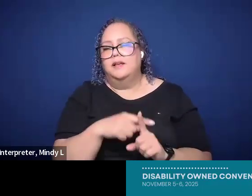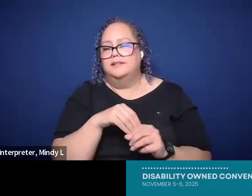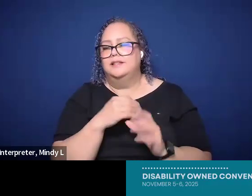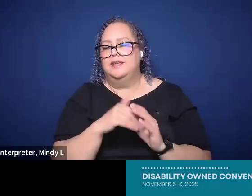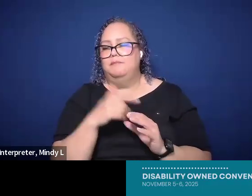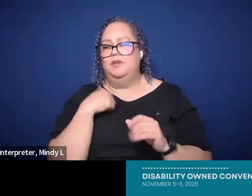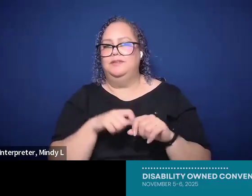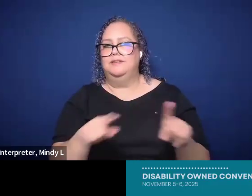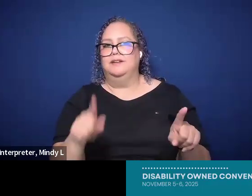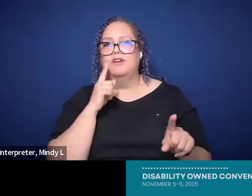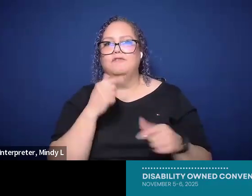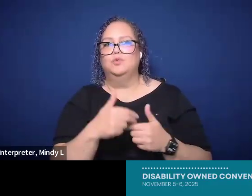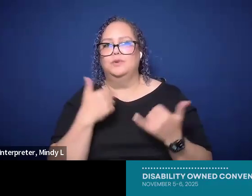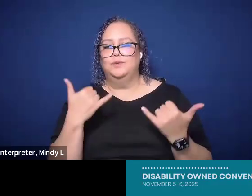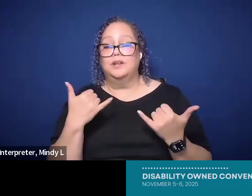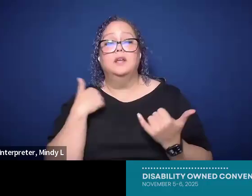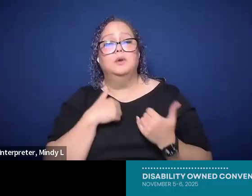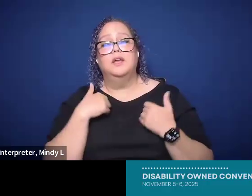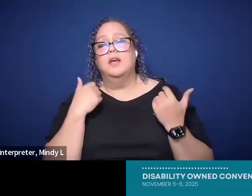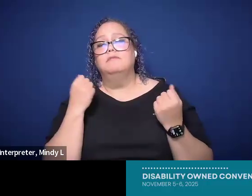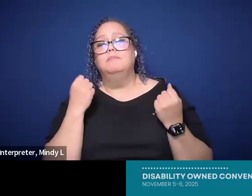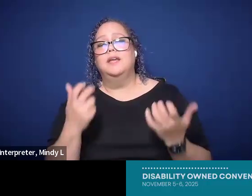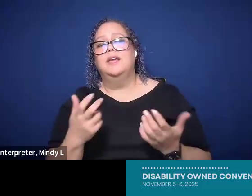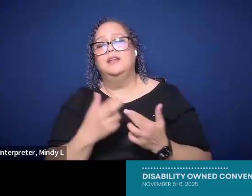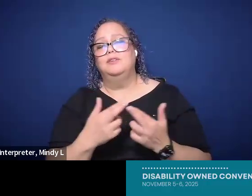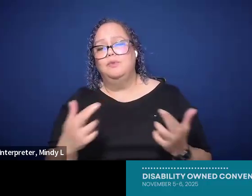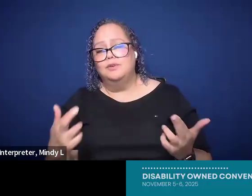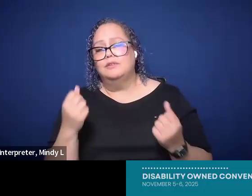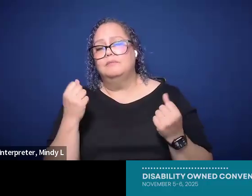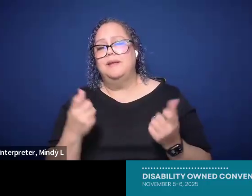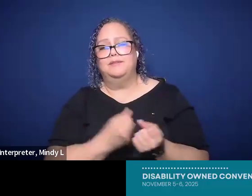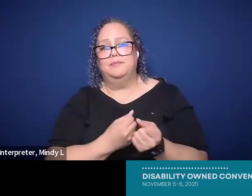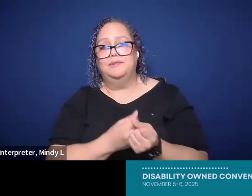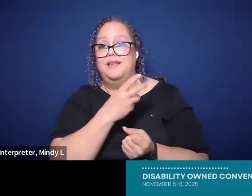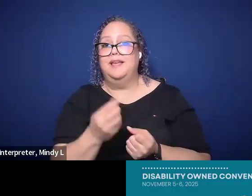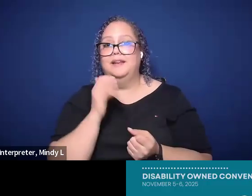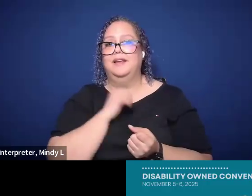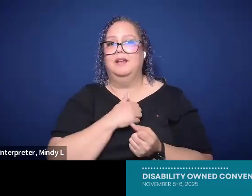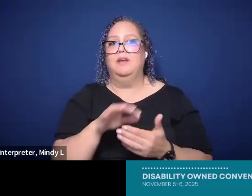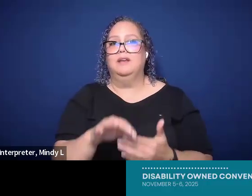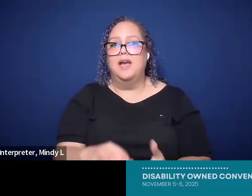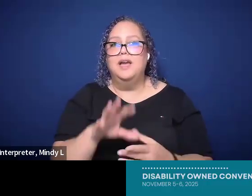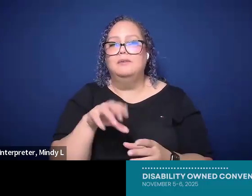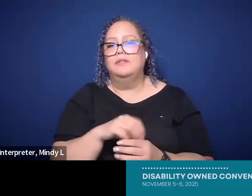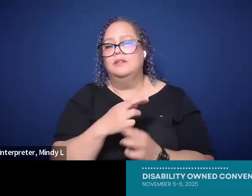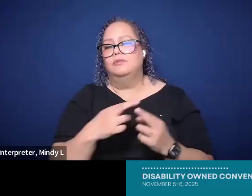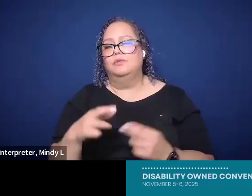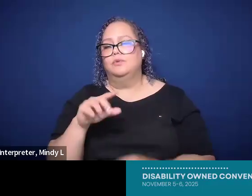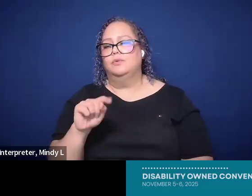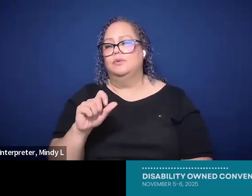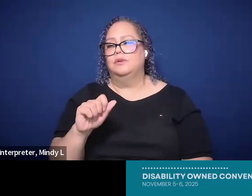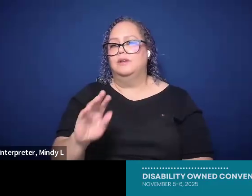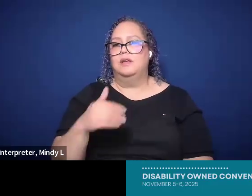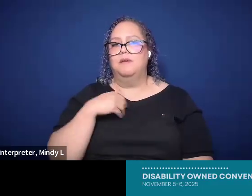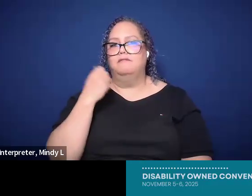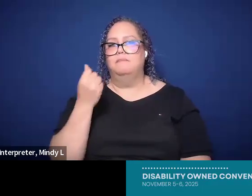more resources and support, and the entrepreneurial guide that is in the resources tab has so many links as